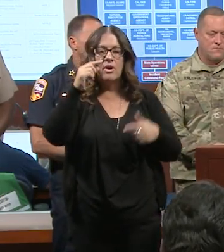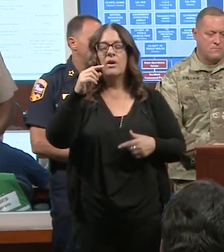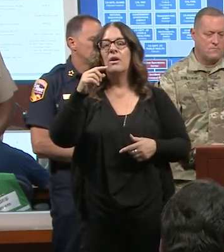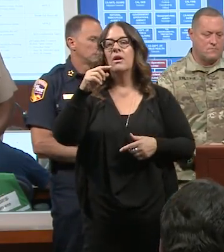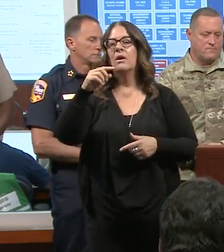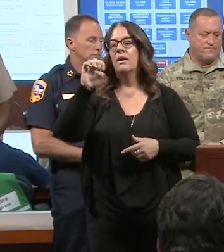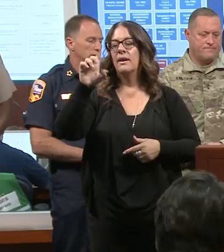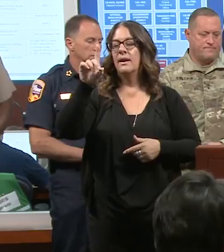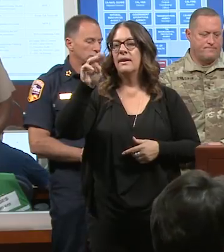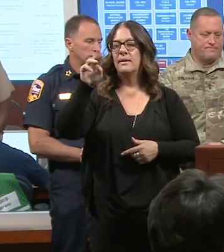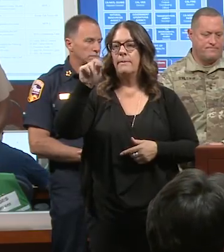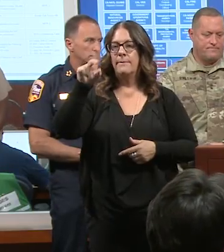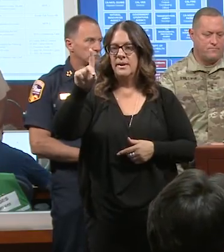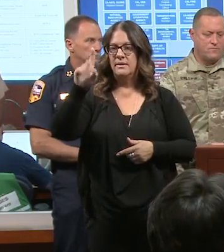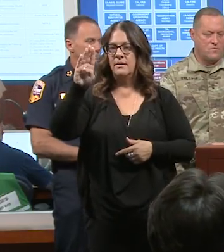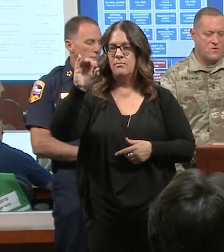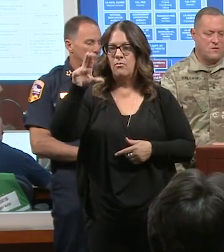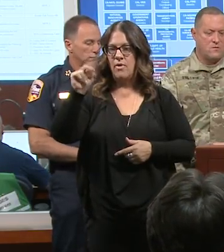Brown.